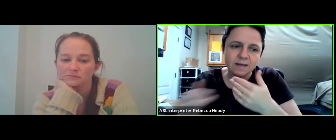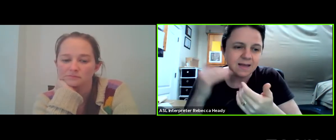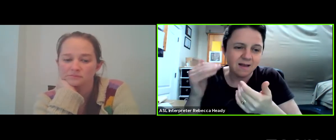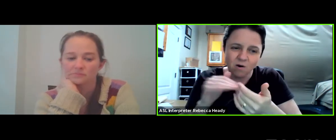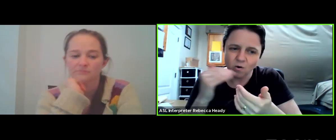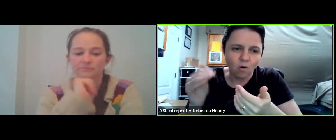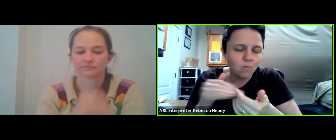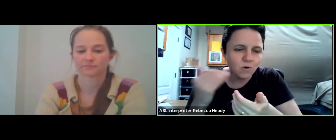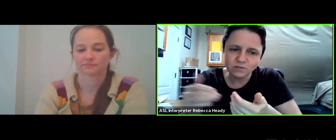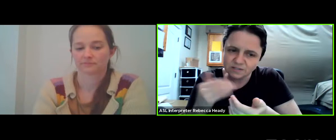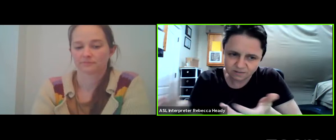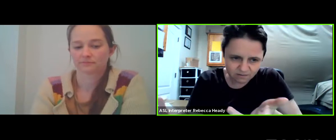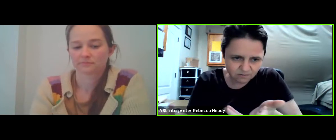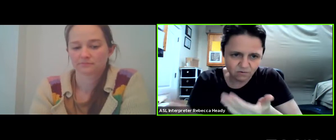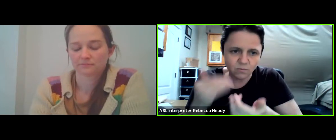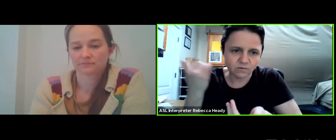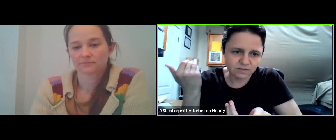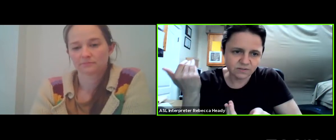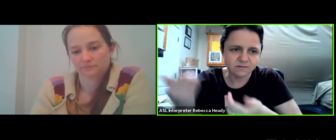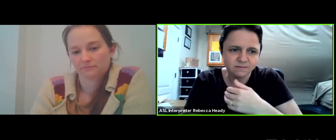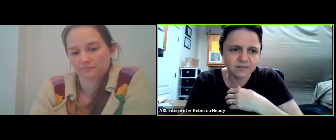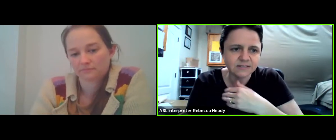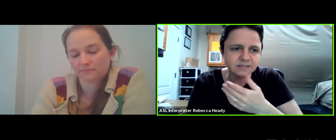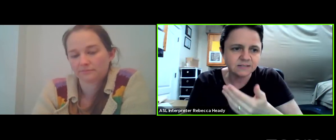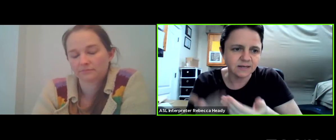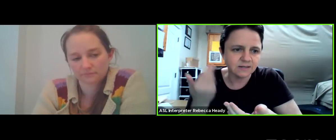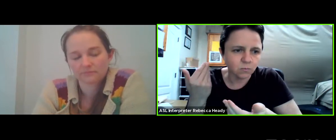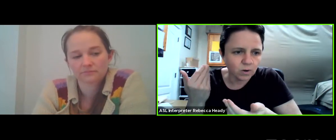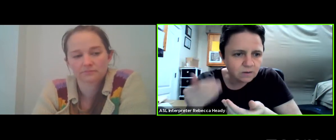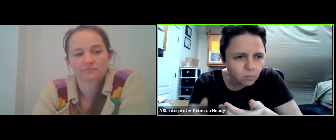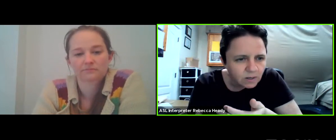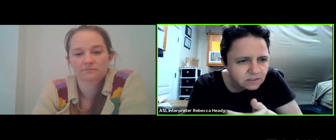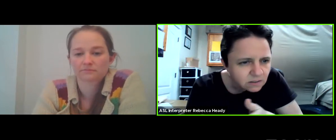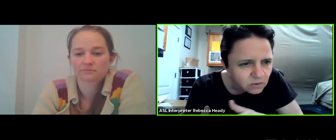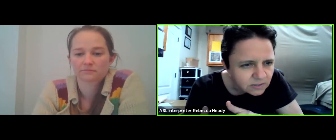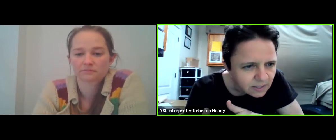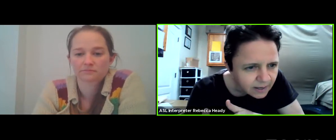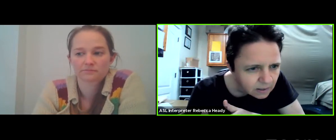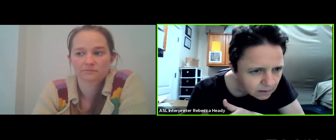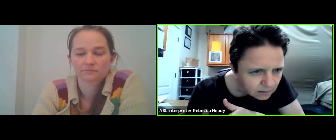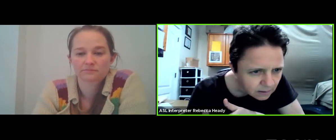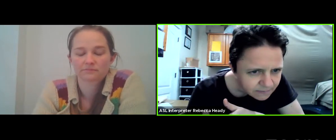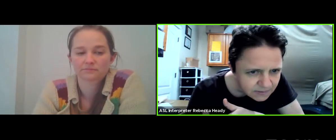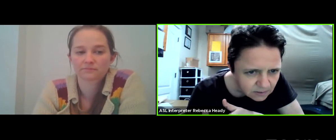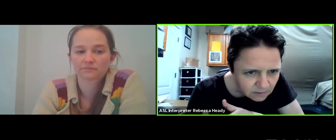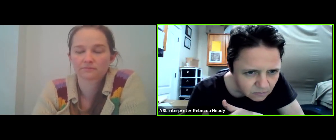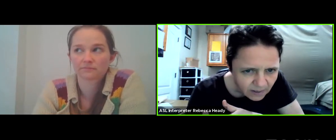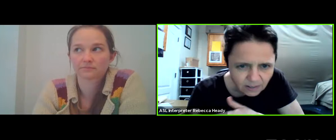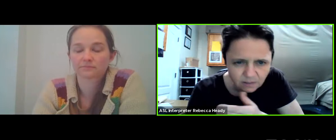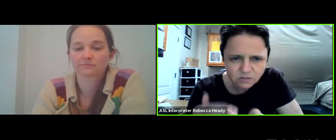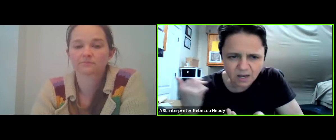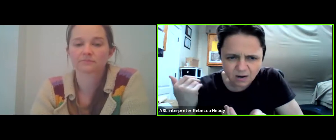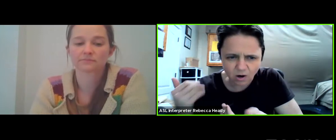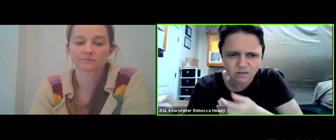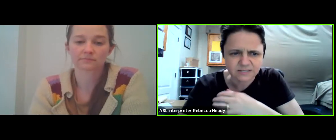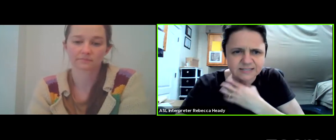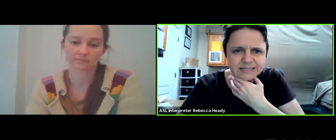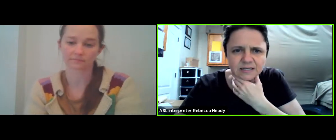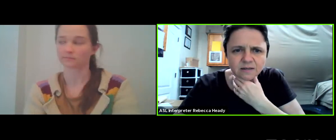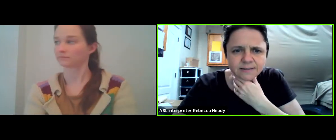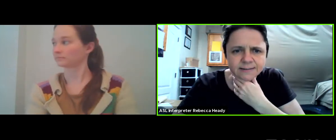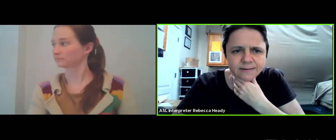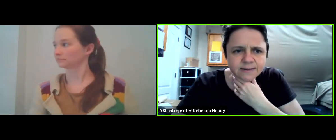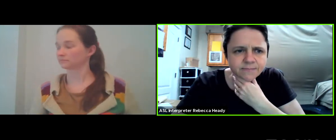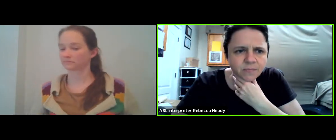so almost, he just signed it once, looks like left hand, right hand. It's kind of hard